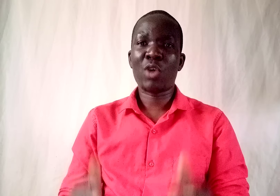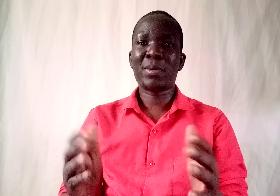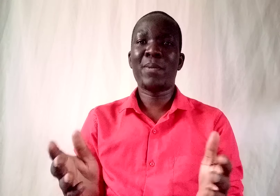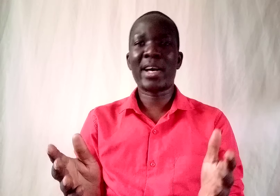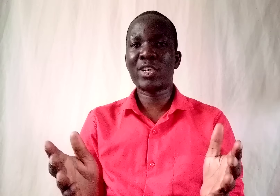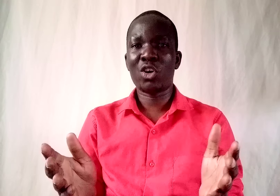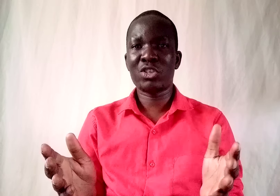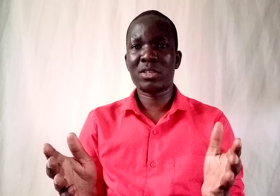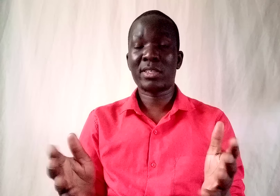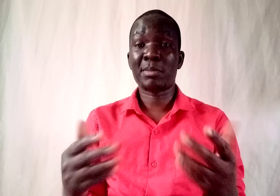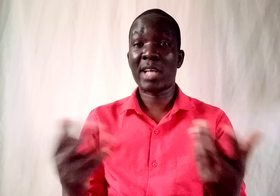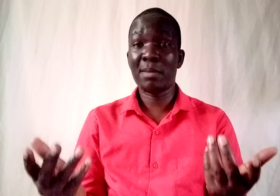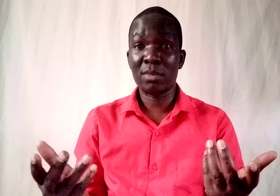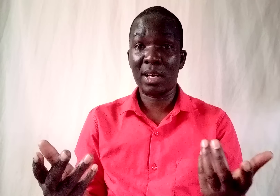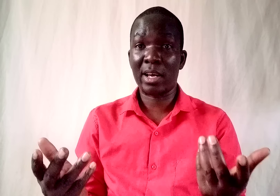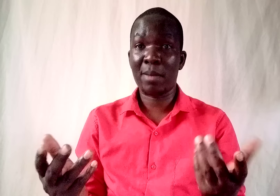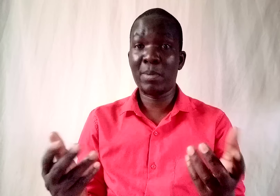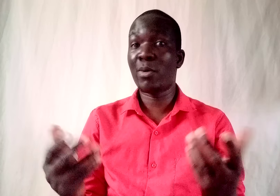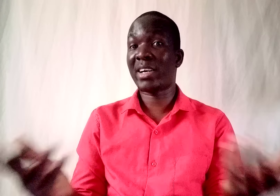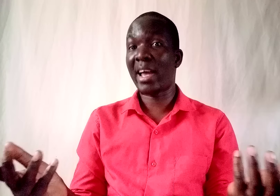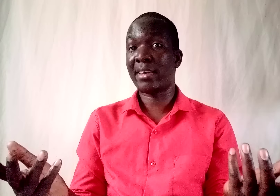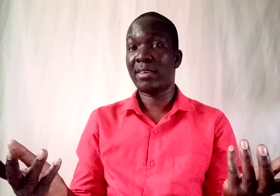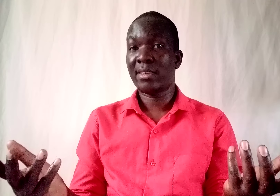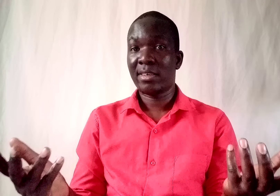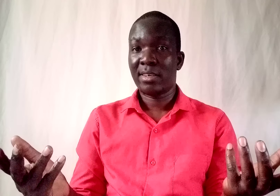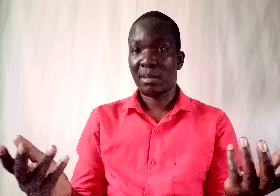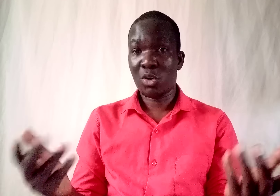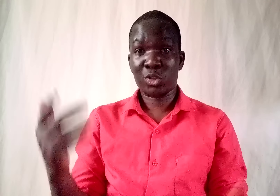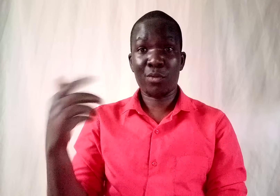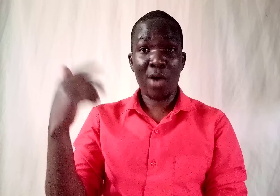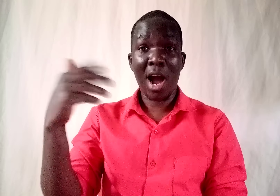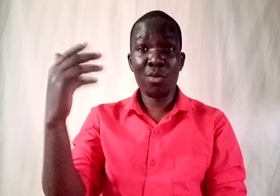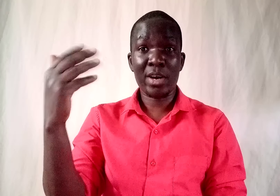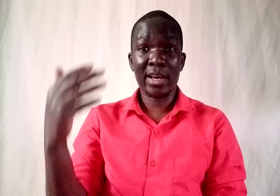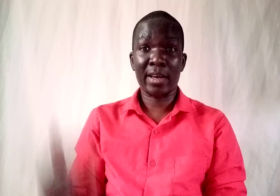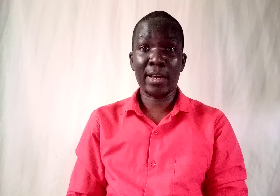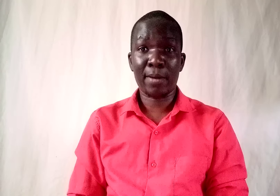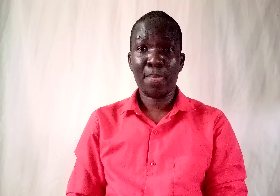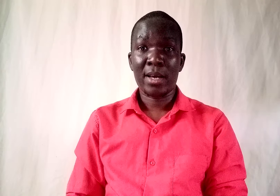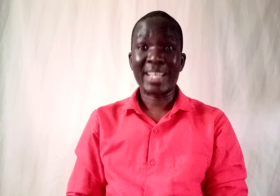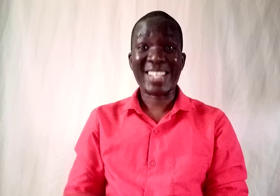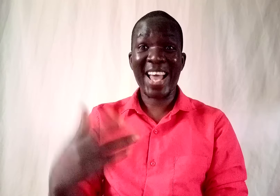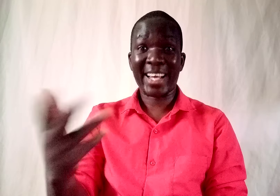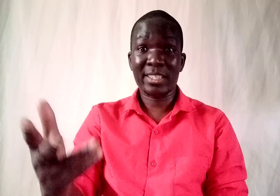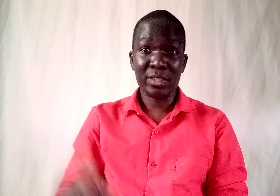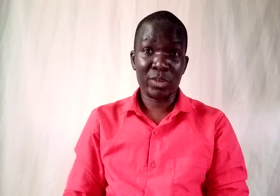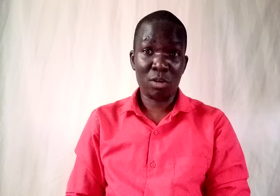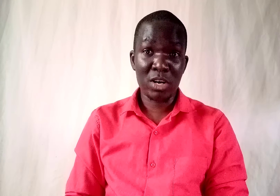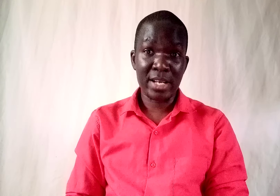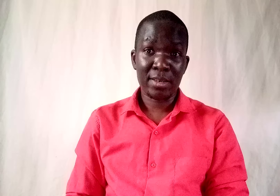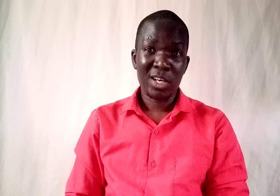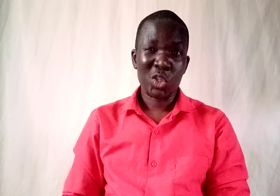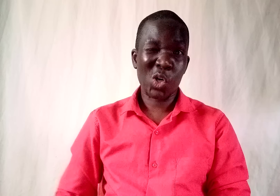are preparing onion, sometimes people cry because of how it reacts with your body.